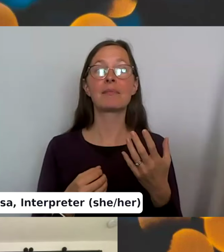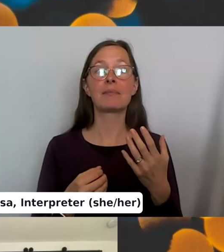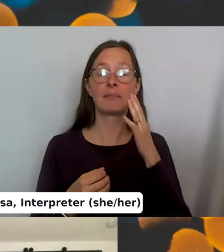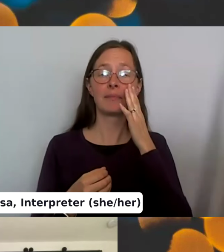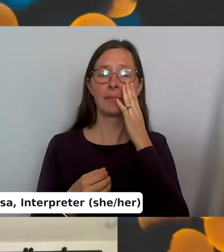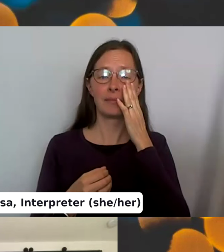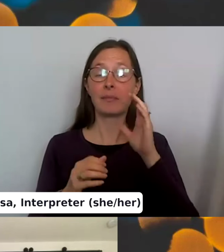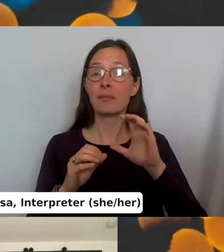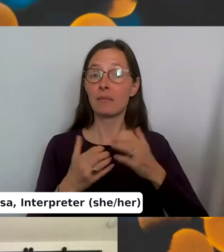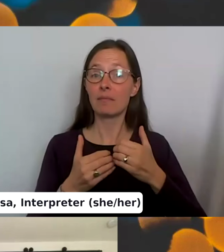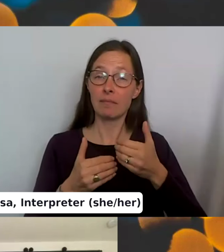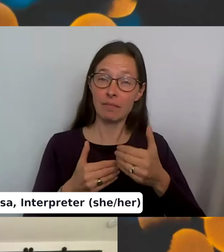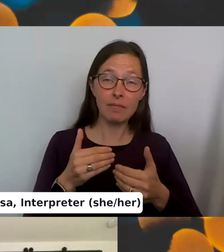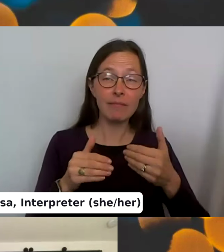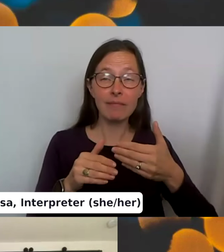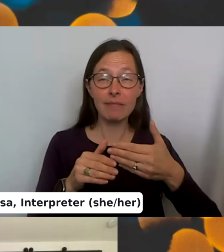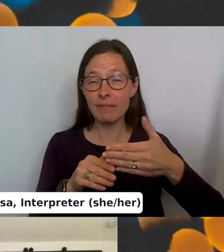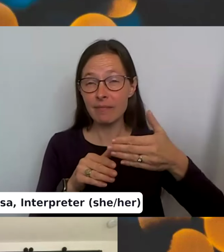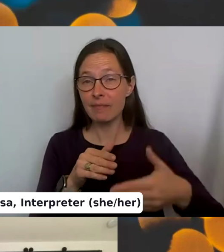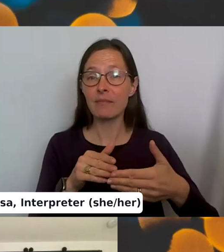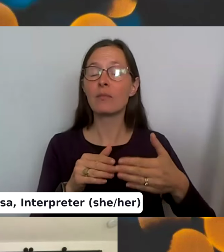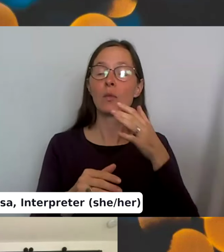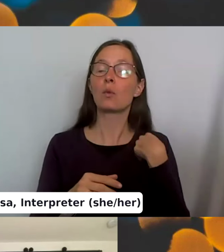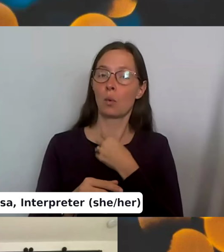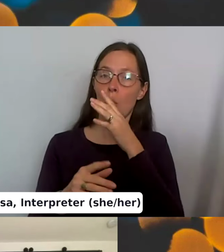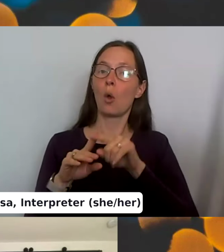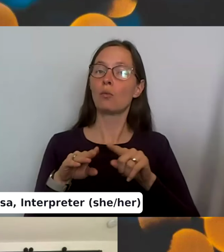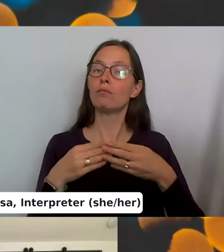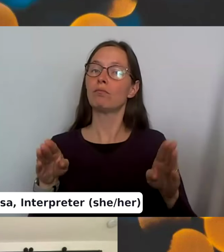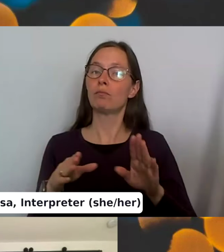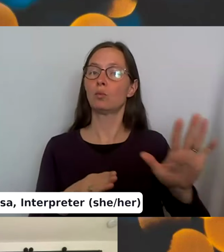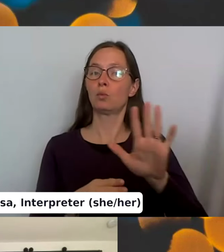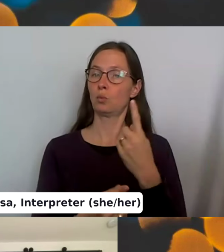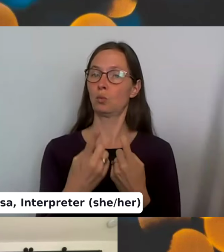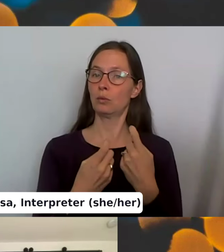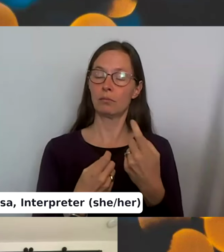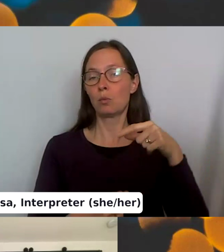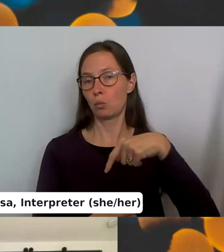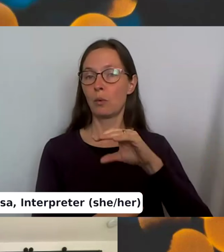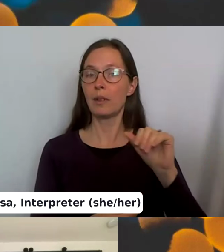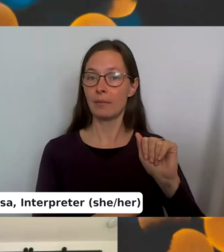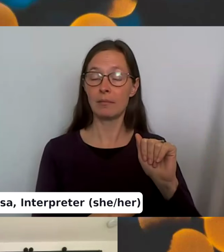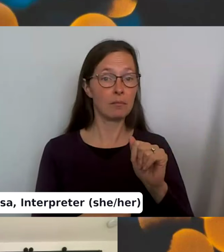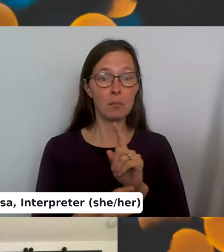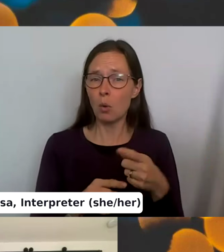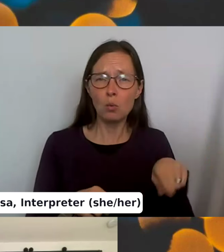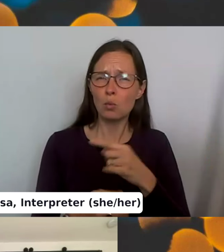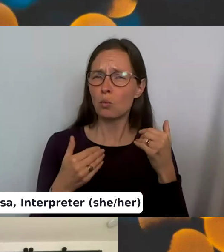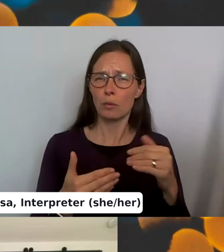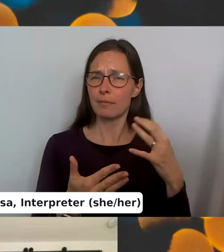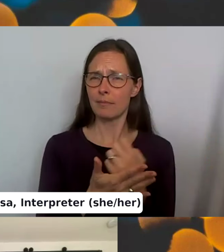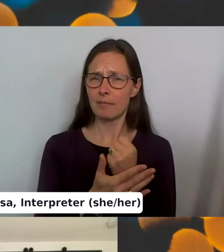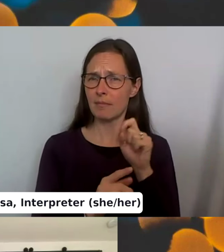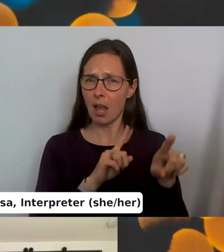round out and finish off, we'll also open up a little bit of time for Q&A as well. But ask your questions, use the chat, and